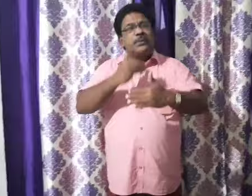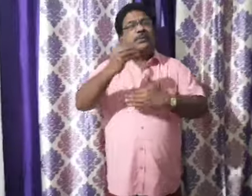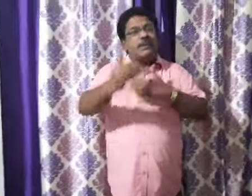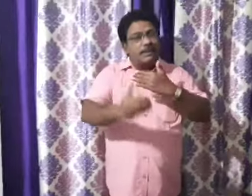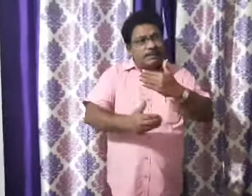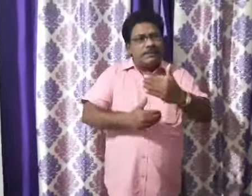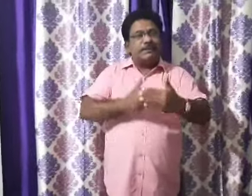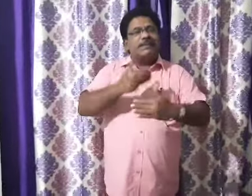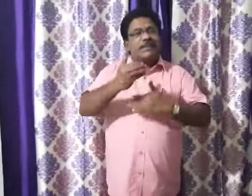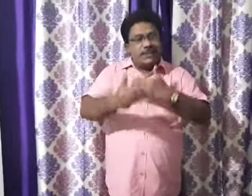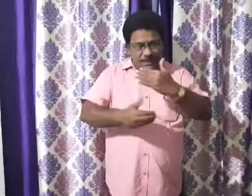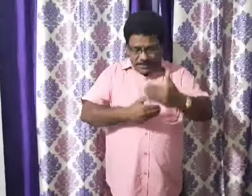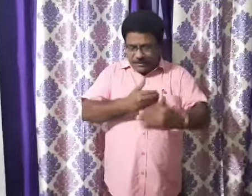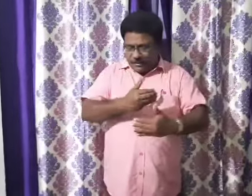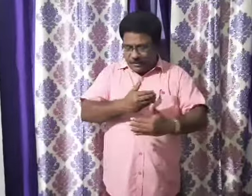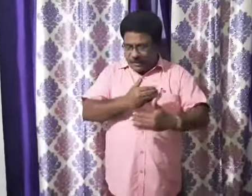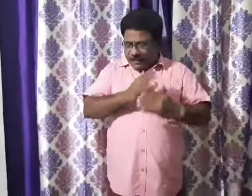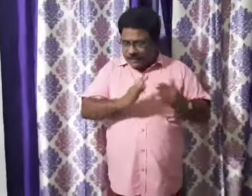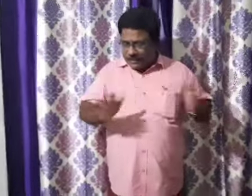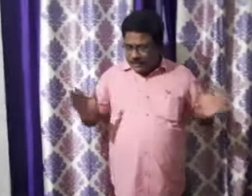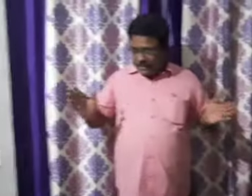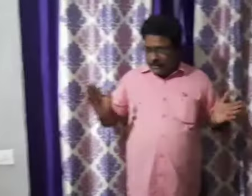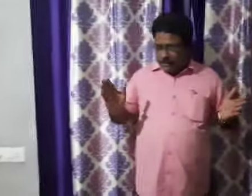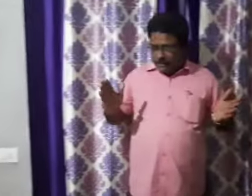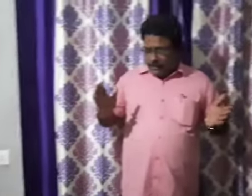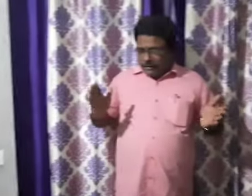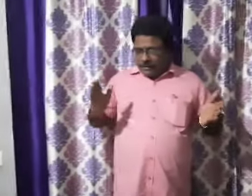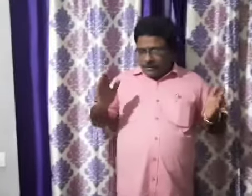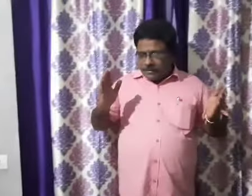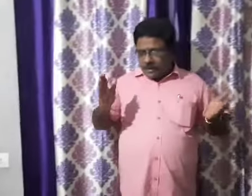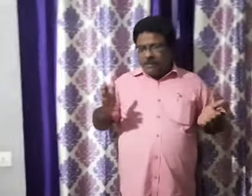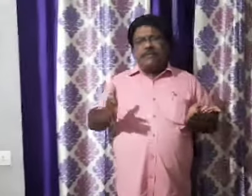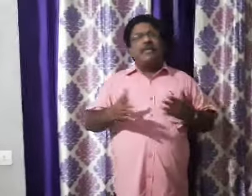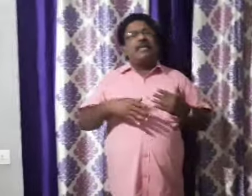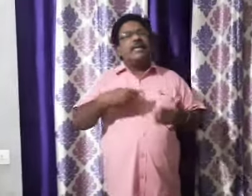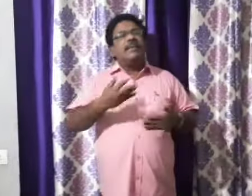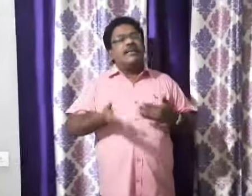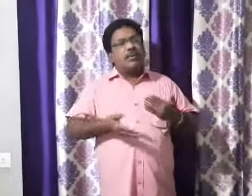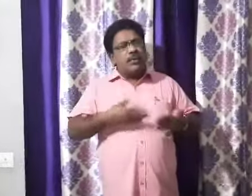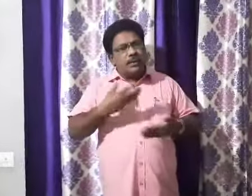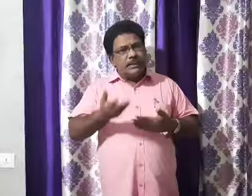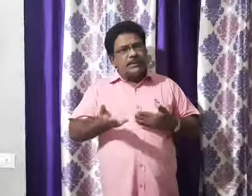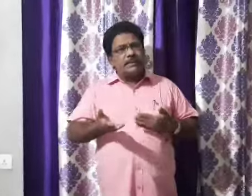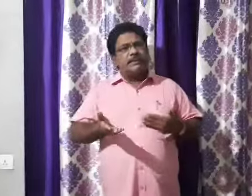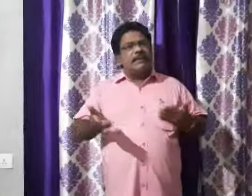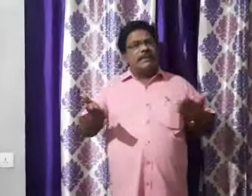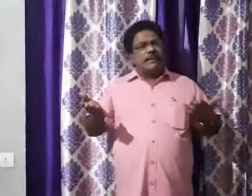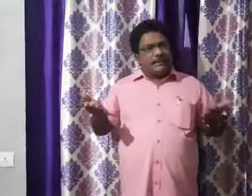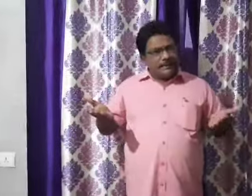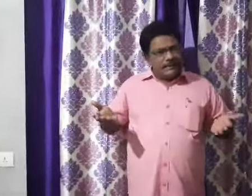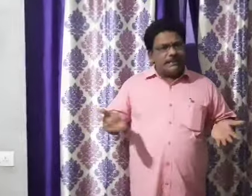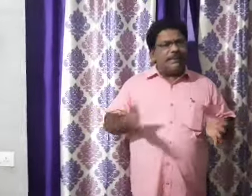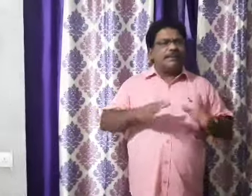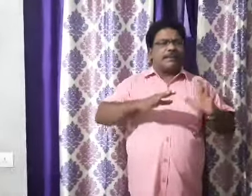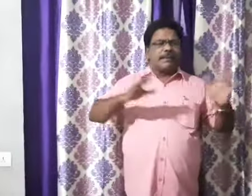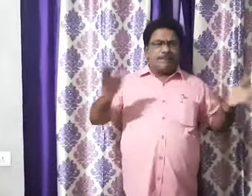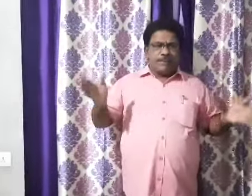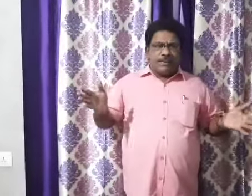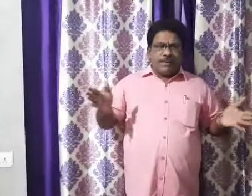improve the health situation, health condition, what will happen? We need many more doctors, nurses, etc.